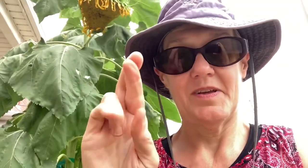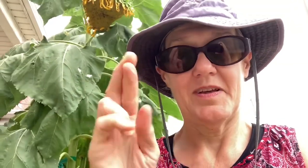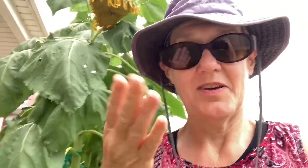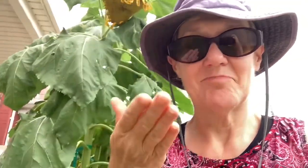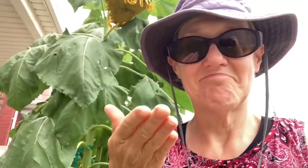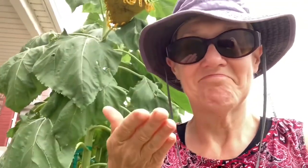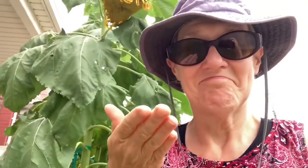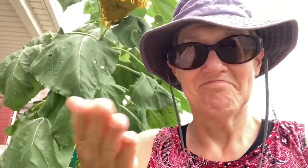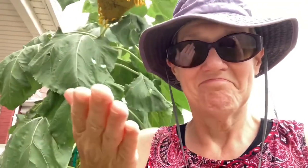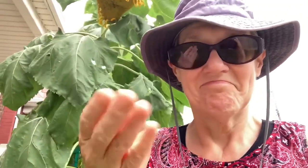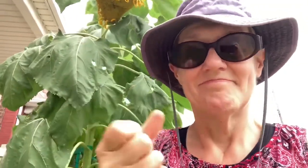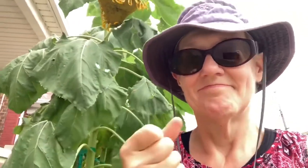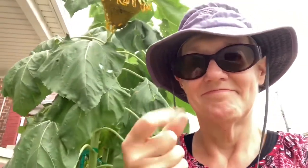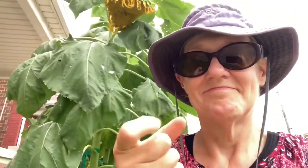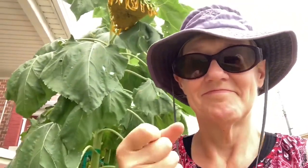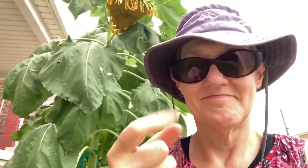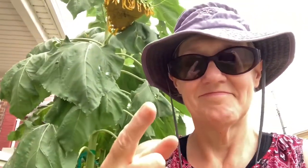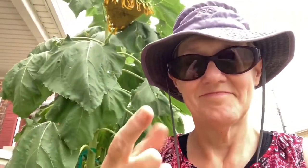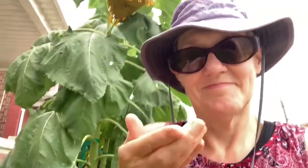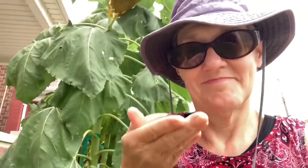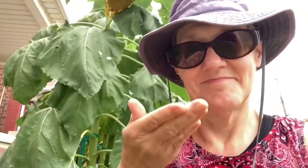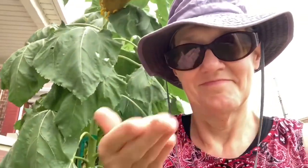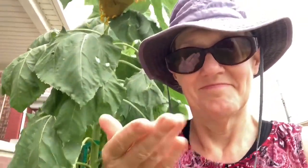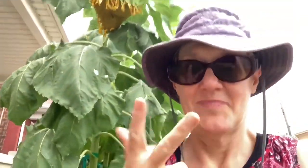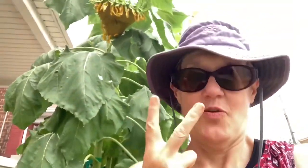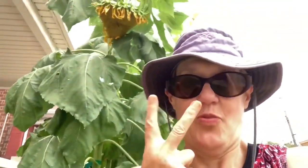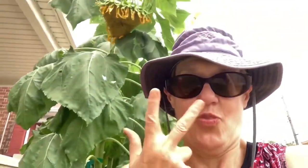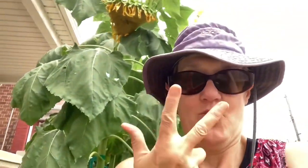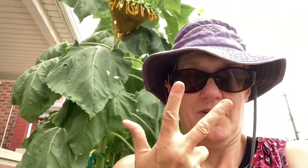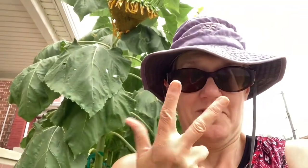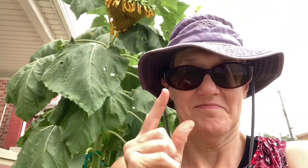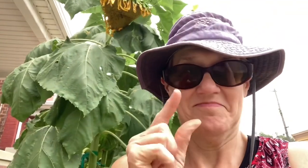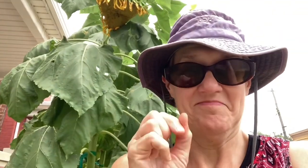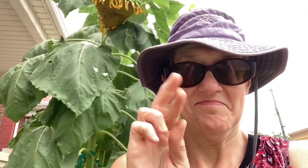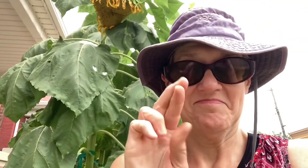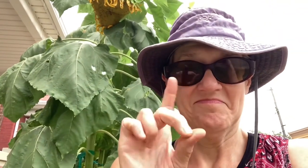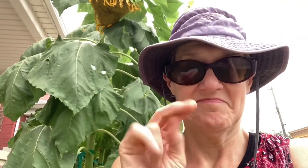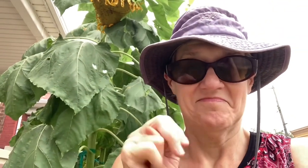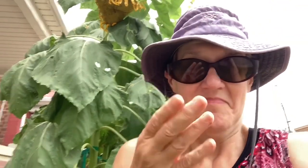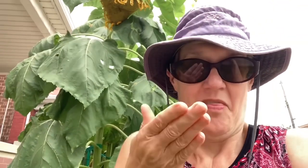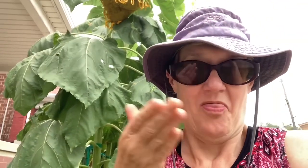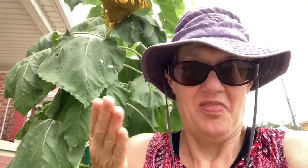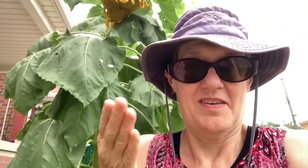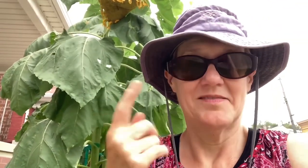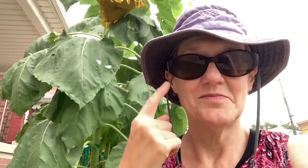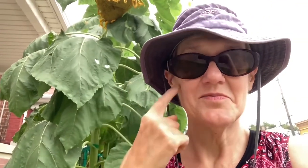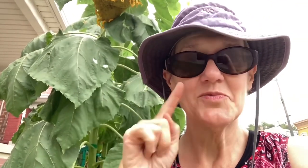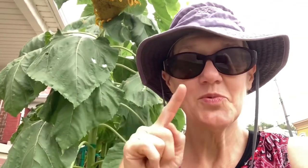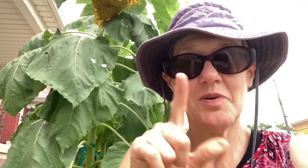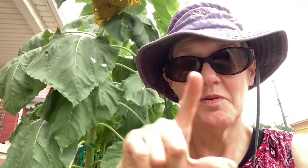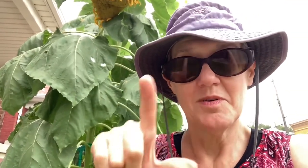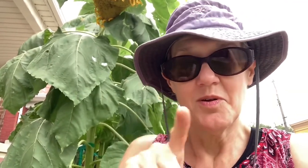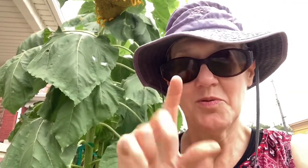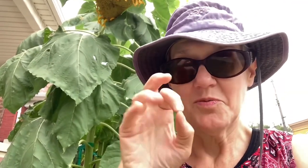the fair. Every year, I submit 3 things to our local fair. It's